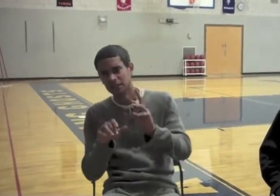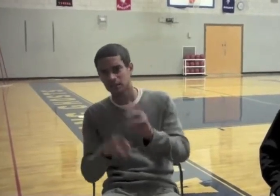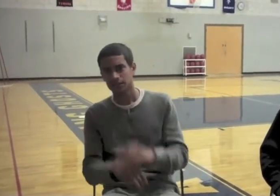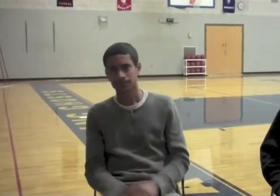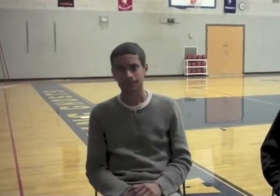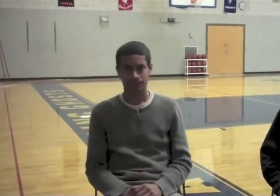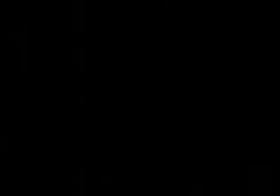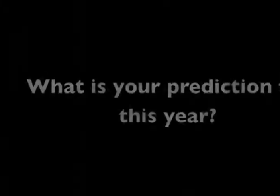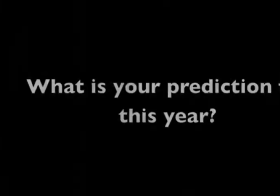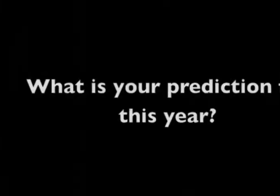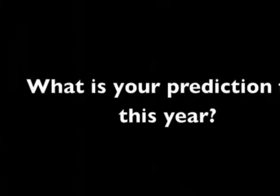them.